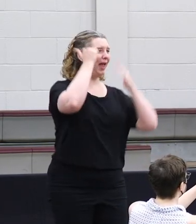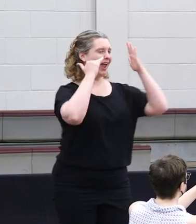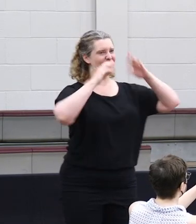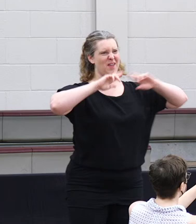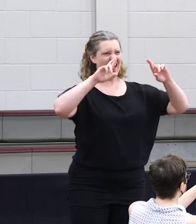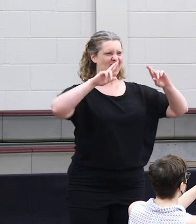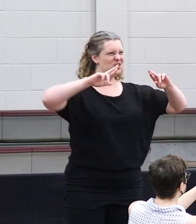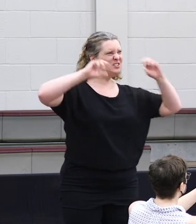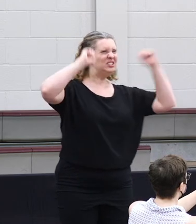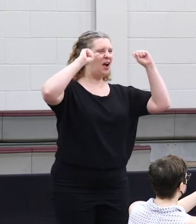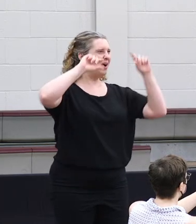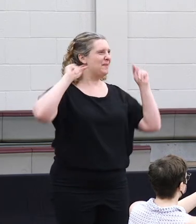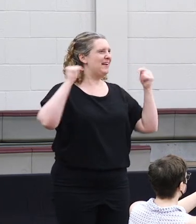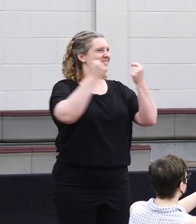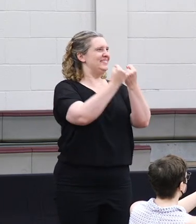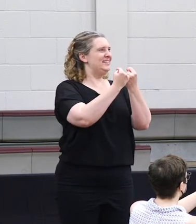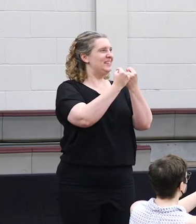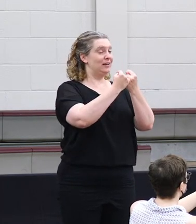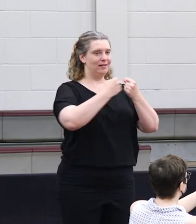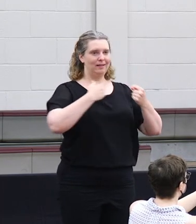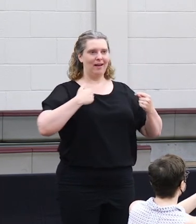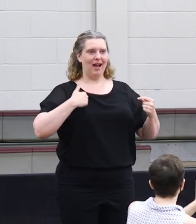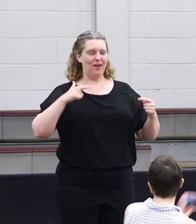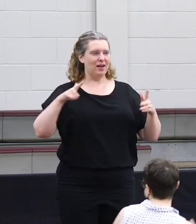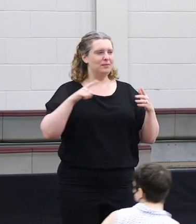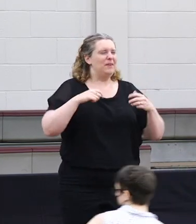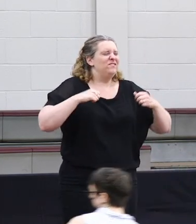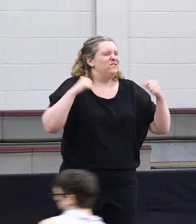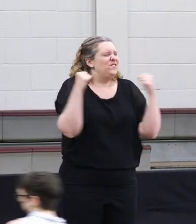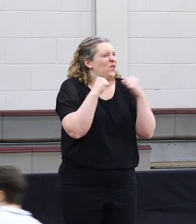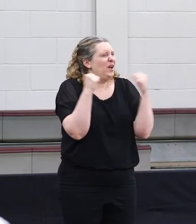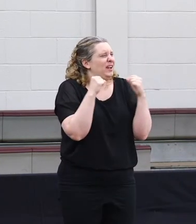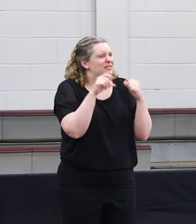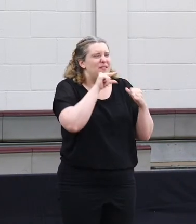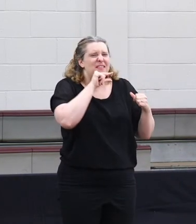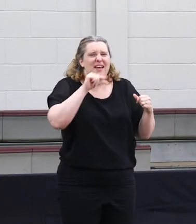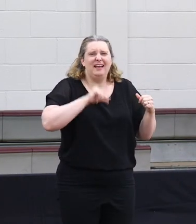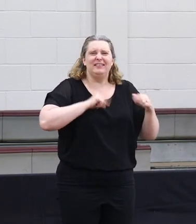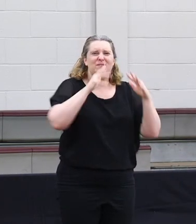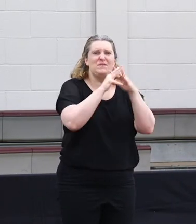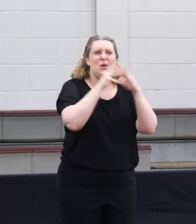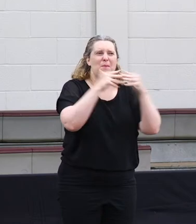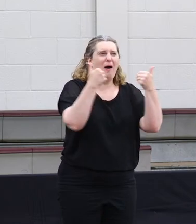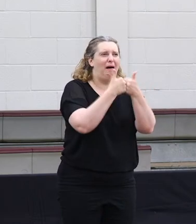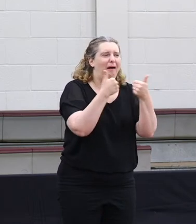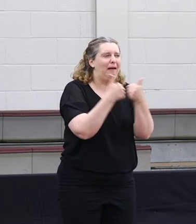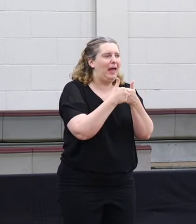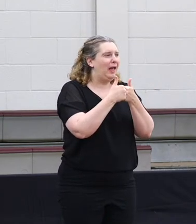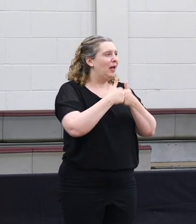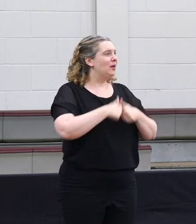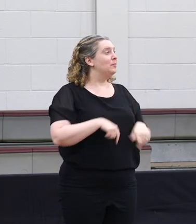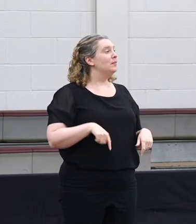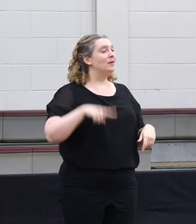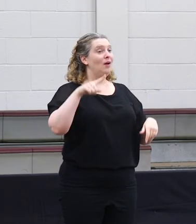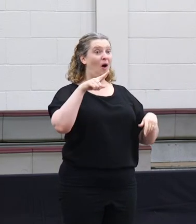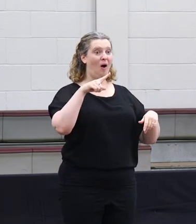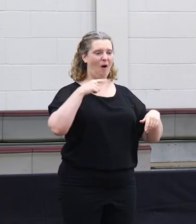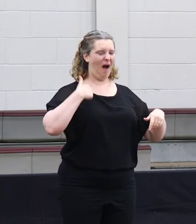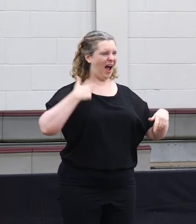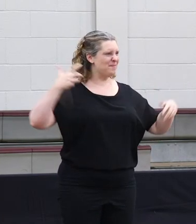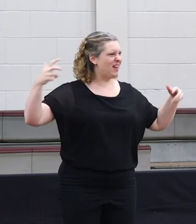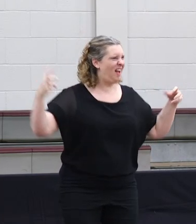rally. I planned to turn to an ice cube for the last Thanksgiving game. I planned to finally catch a Festivus